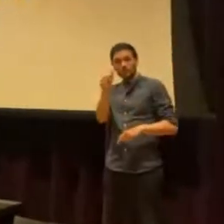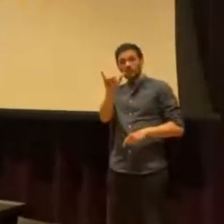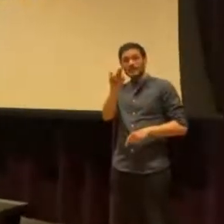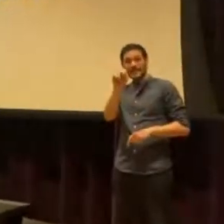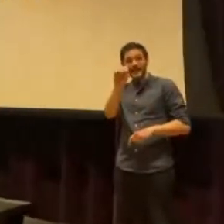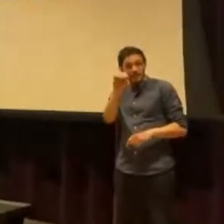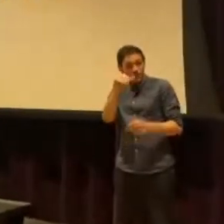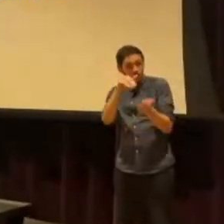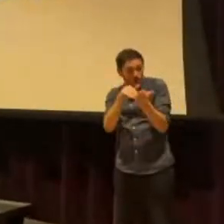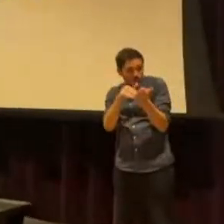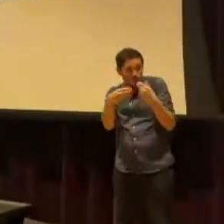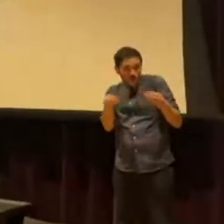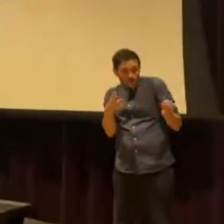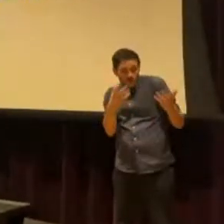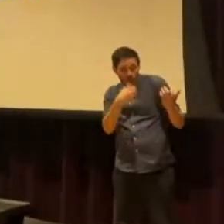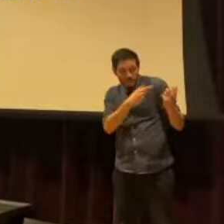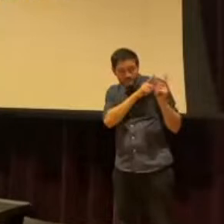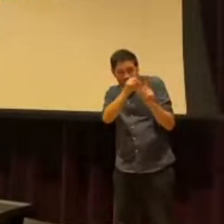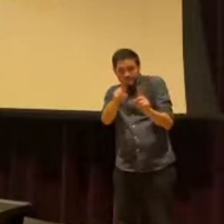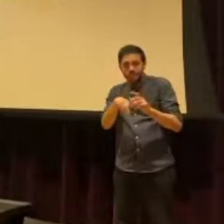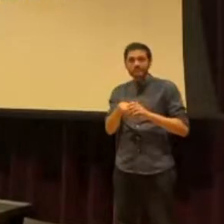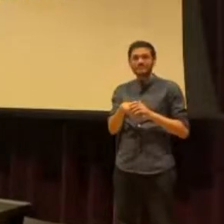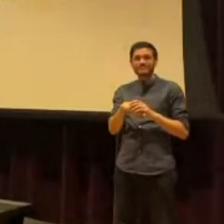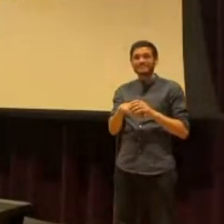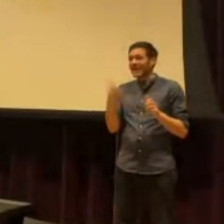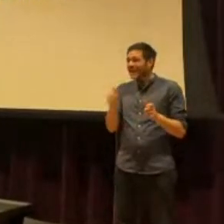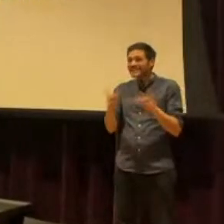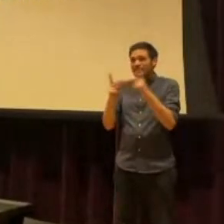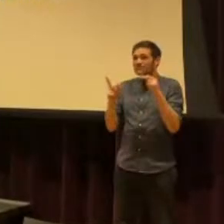escort to places where they might not feel safe.